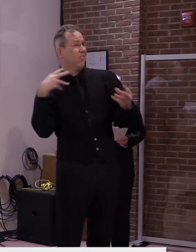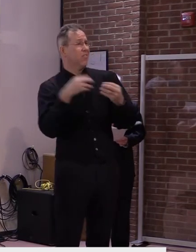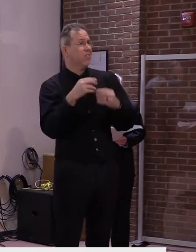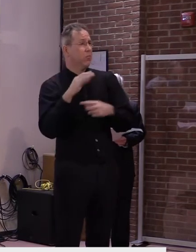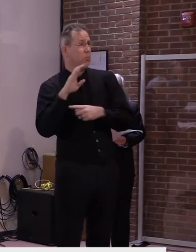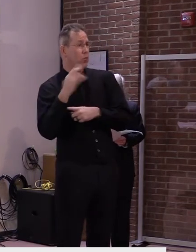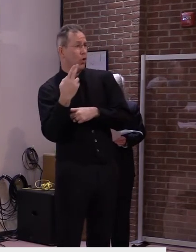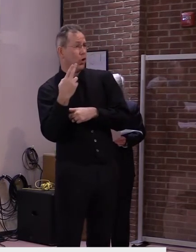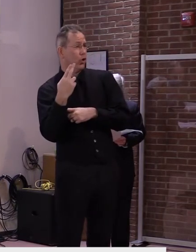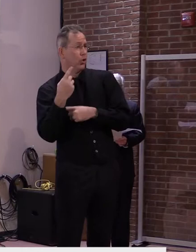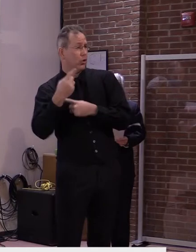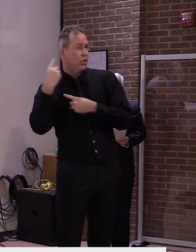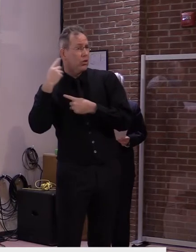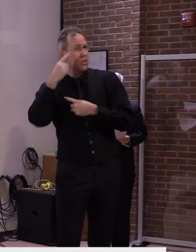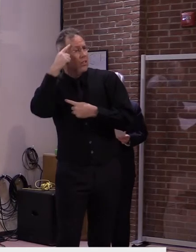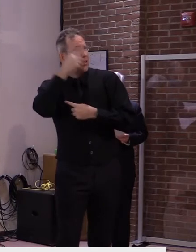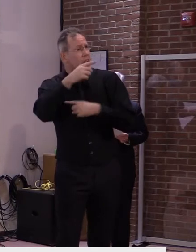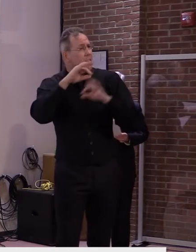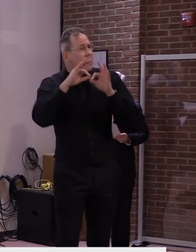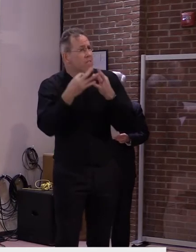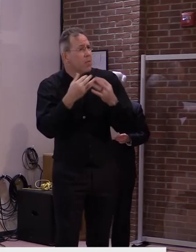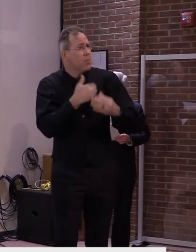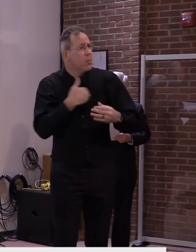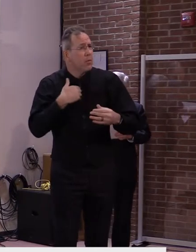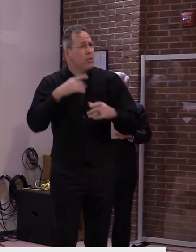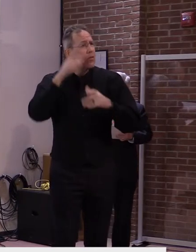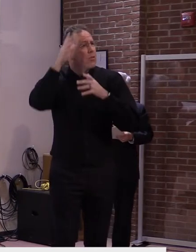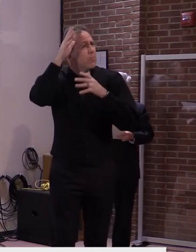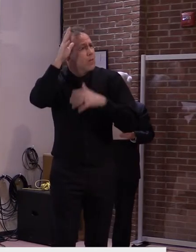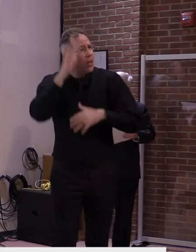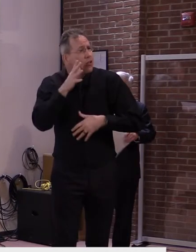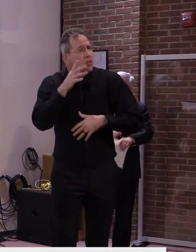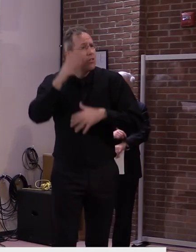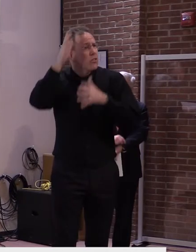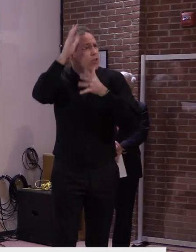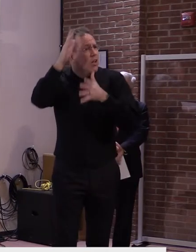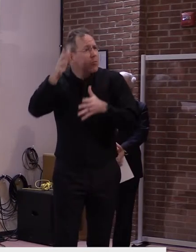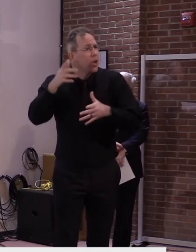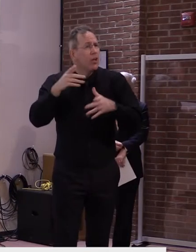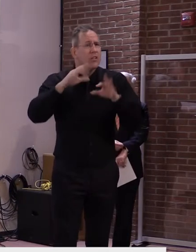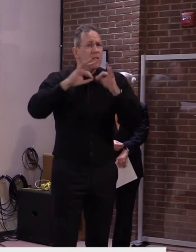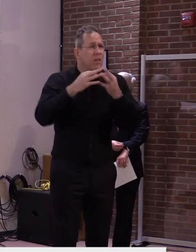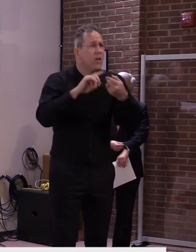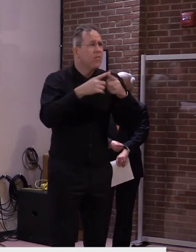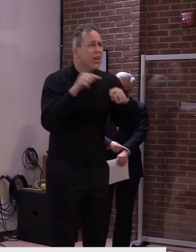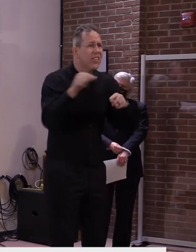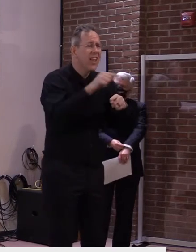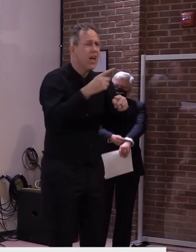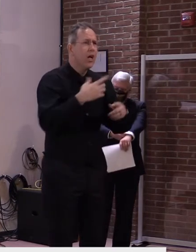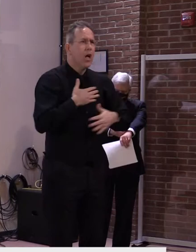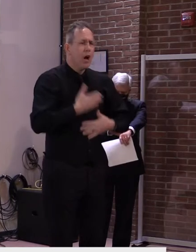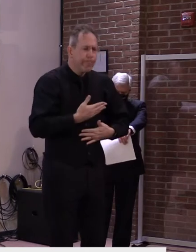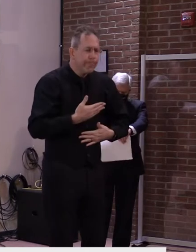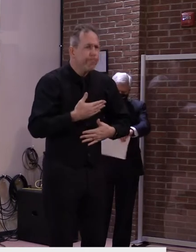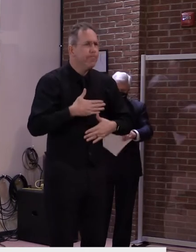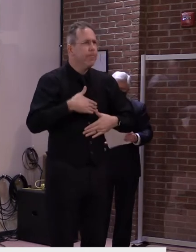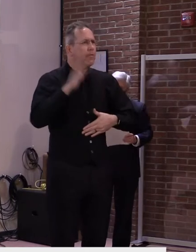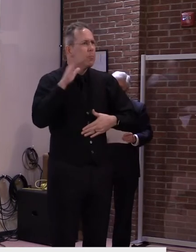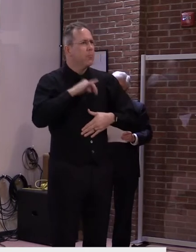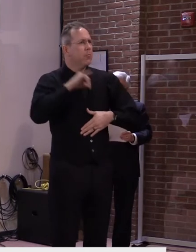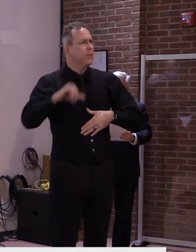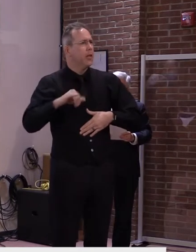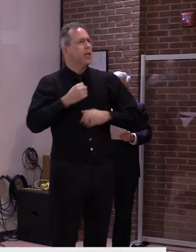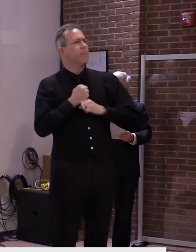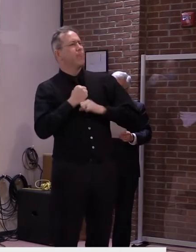elderly friends, and how much they've sacrificed. Like 83-year-old Nancy Stevens, who shared her story with Vermont